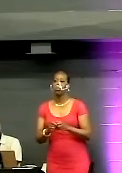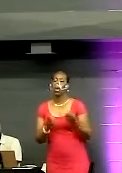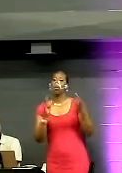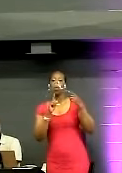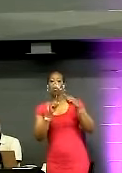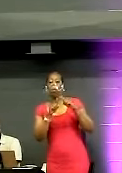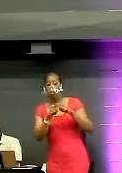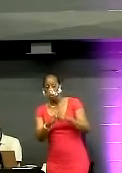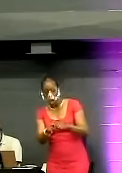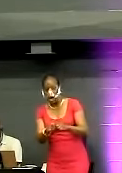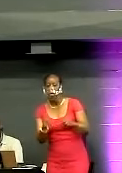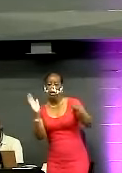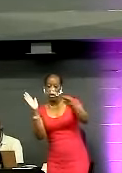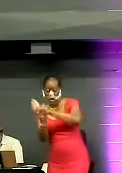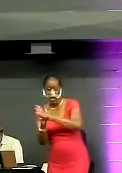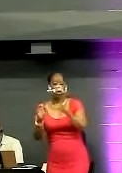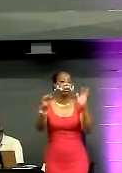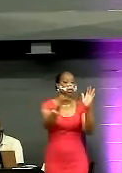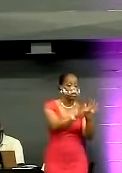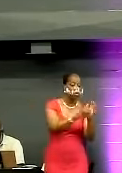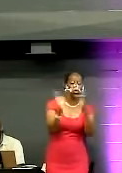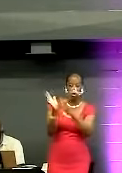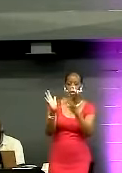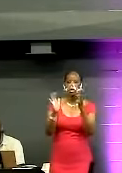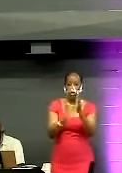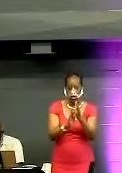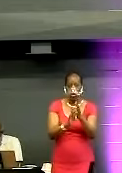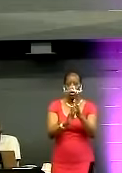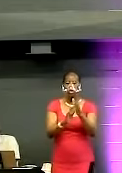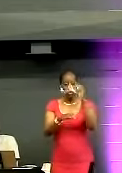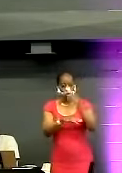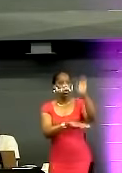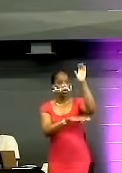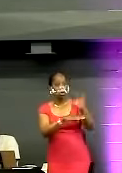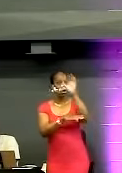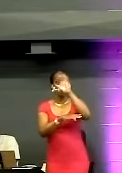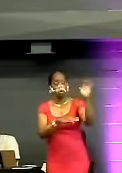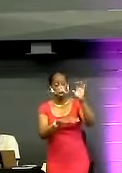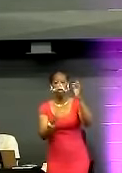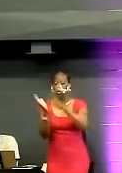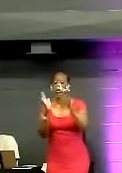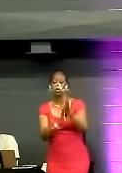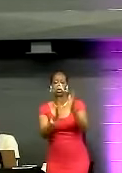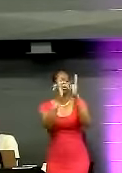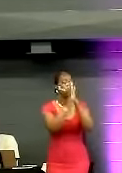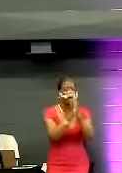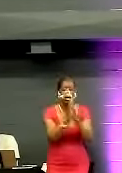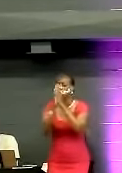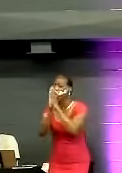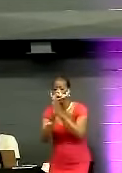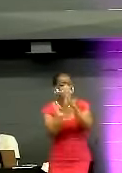cross, he prayed over and over again,